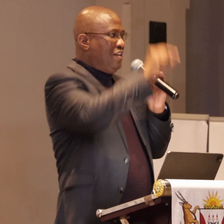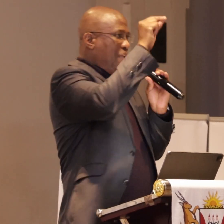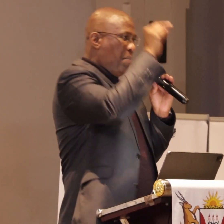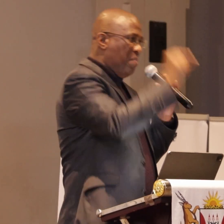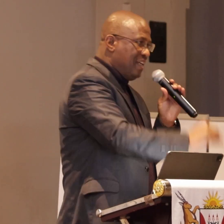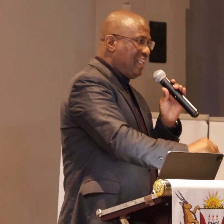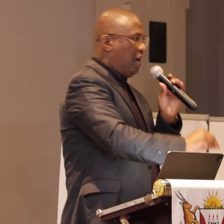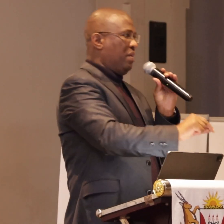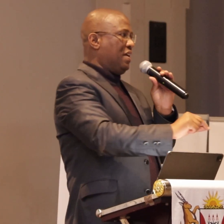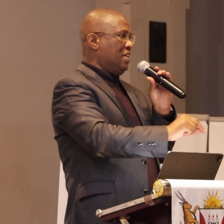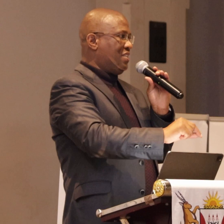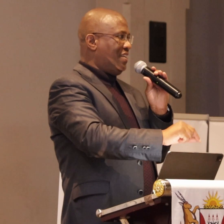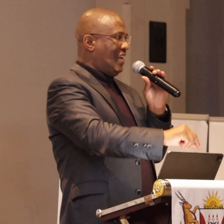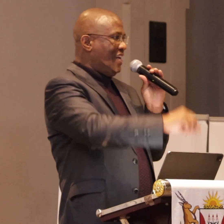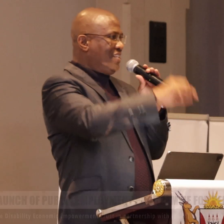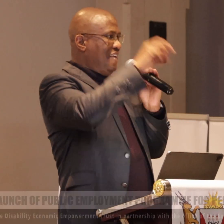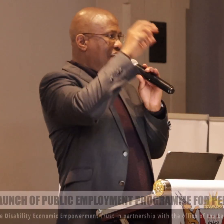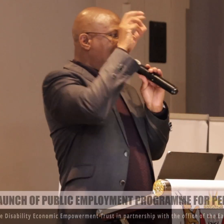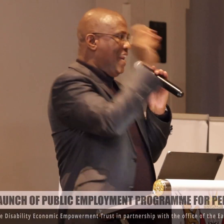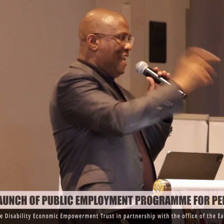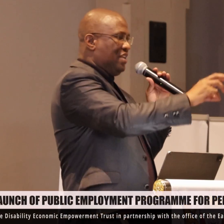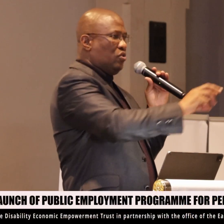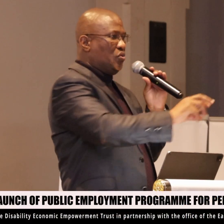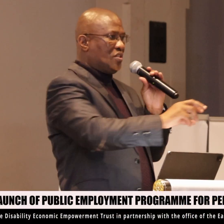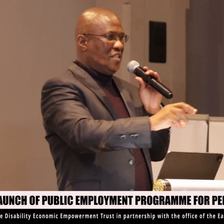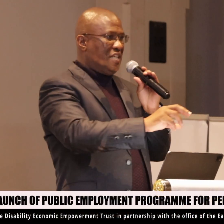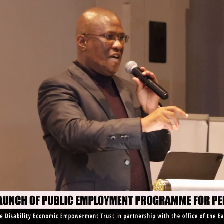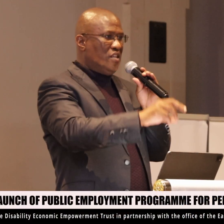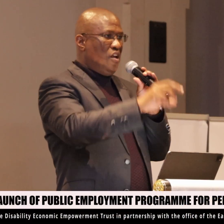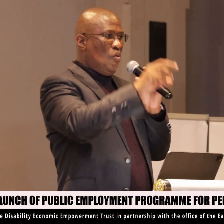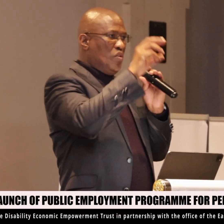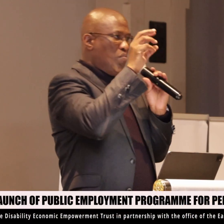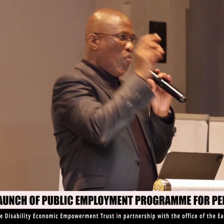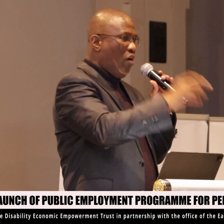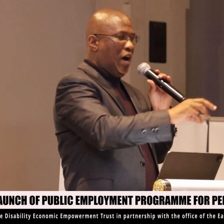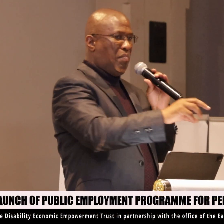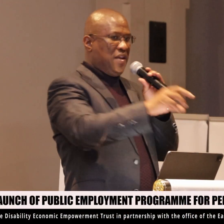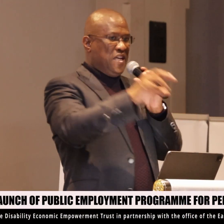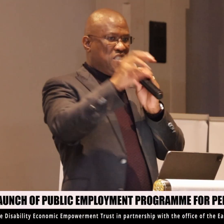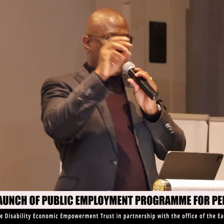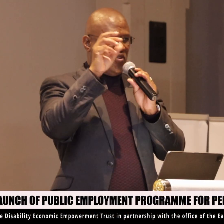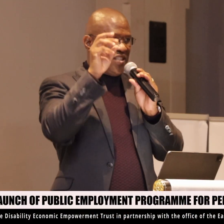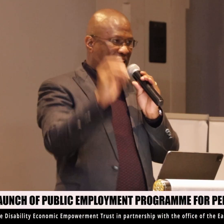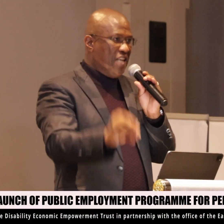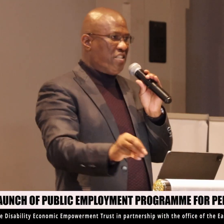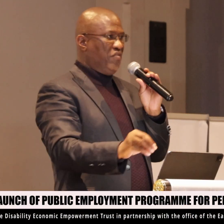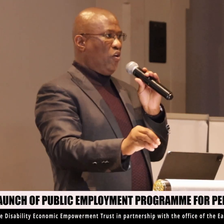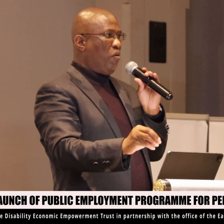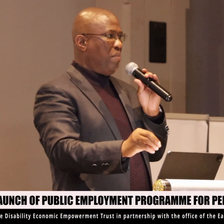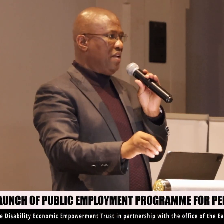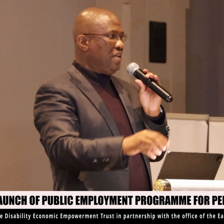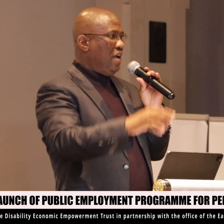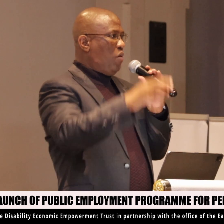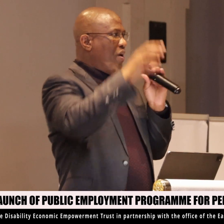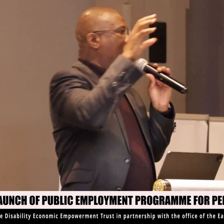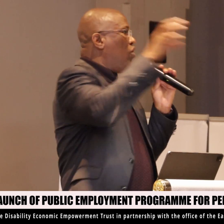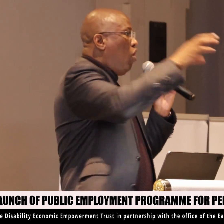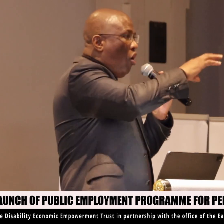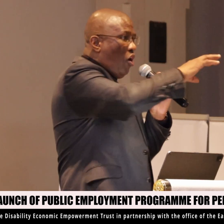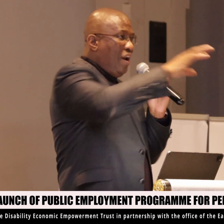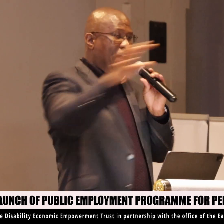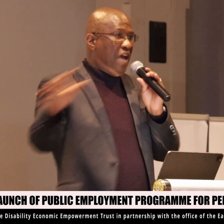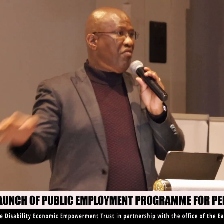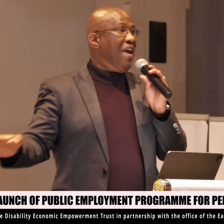government. Submit application. Let's inundate those sitters with more applications for skills development. We